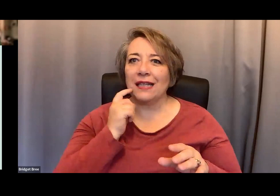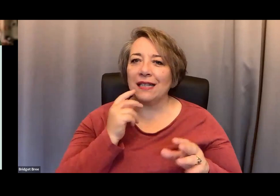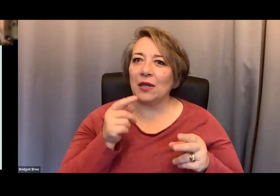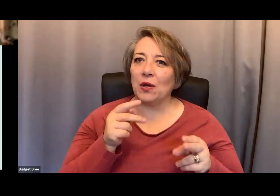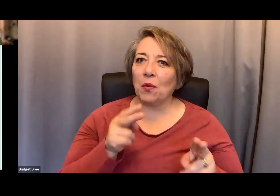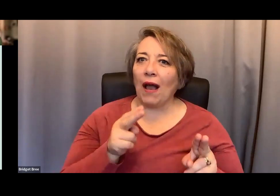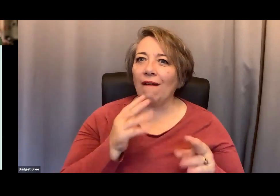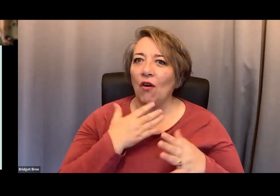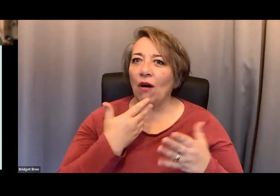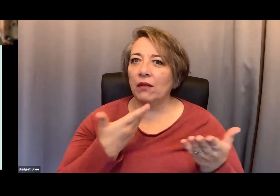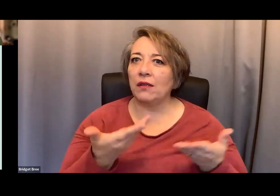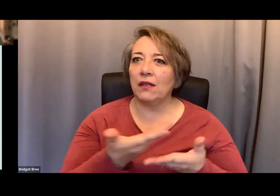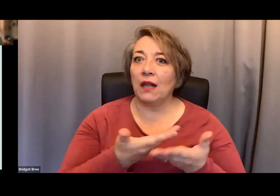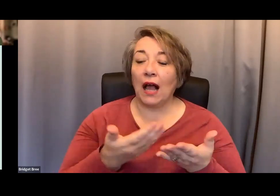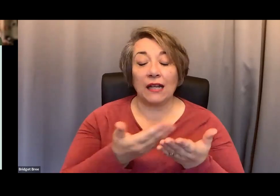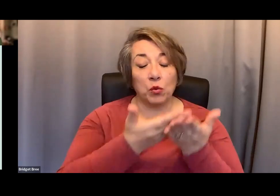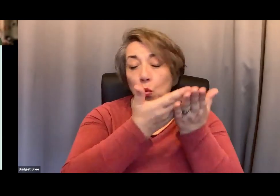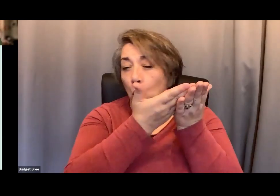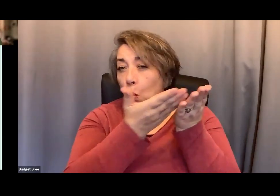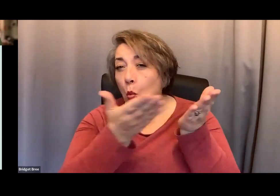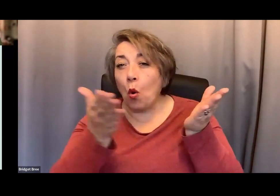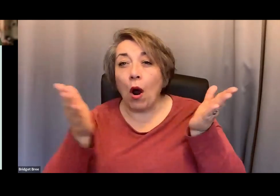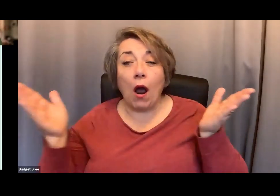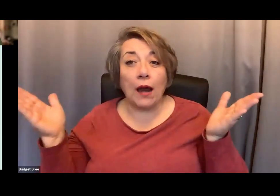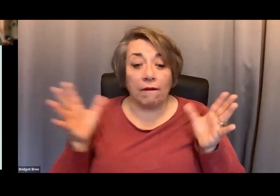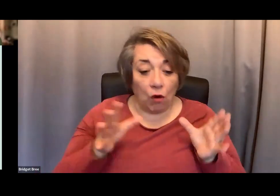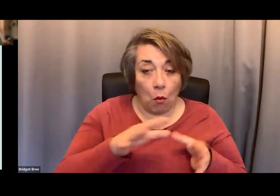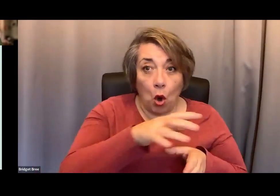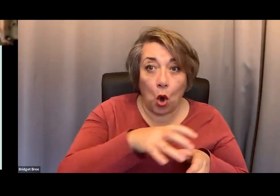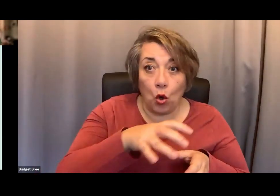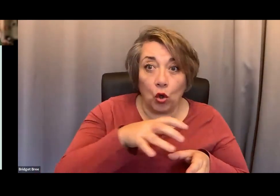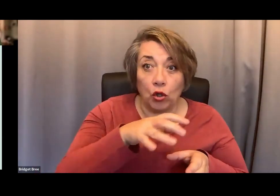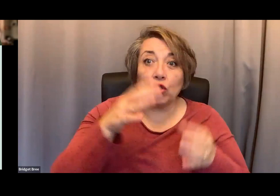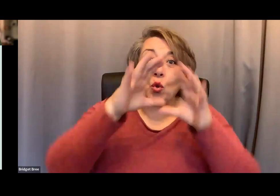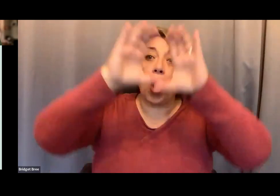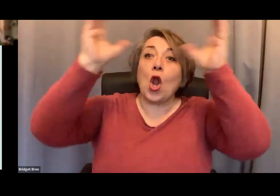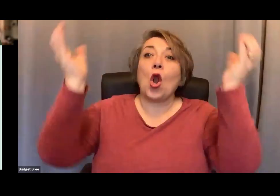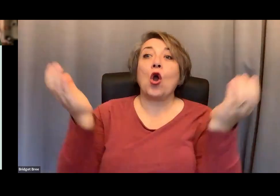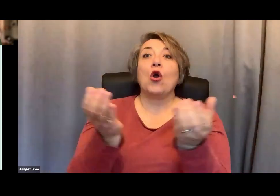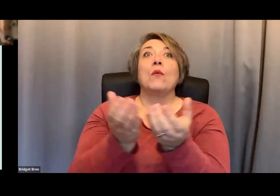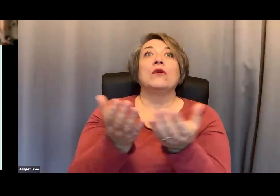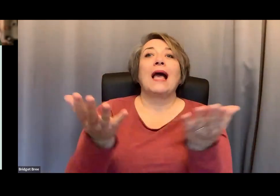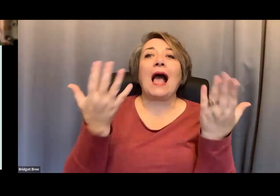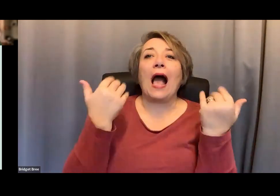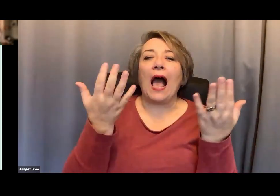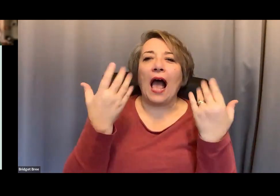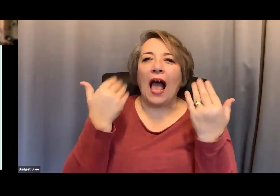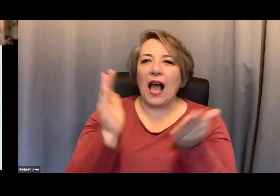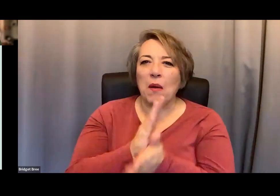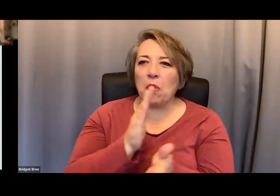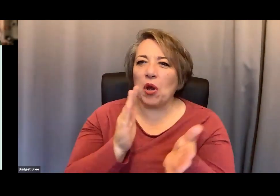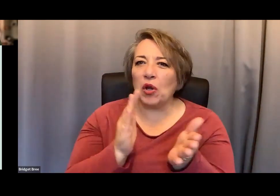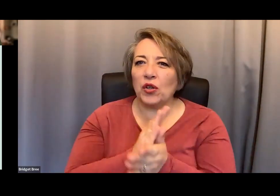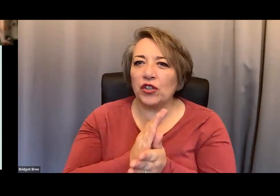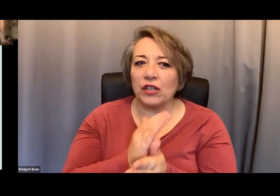really vast topics, from the local to the global, from anything from air pollution and health and land use to lichen, to financial instruments